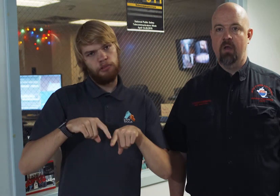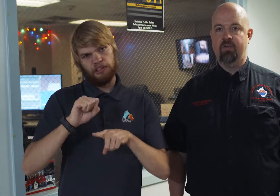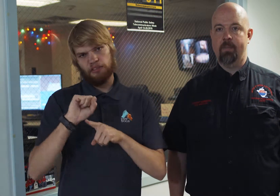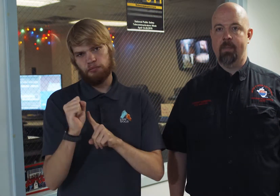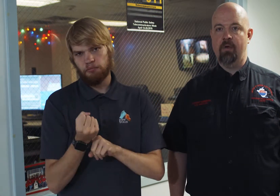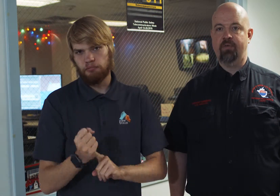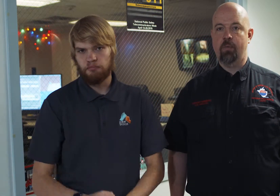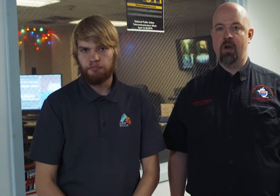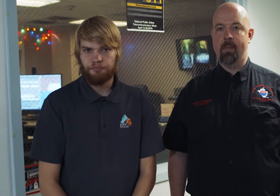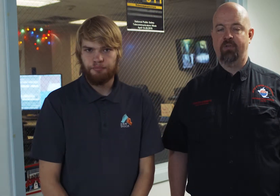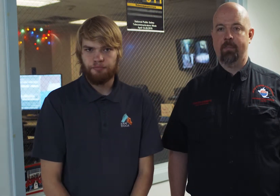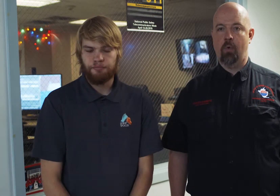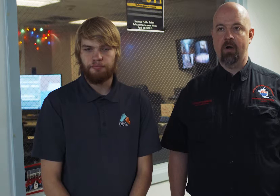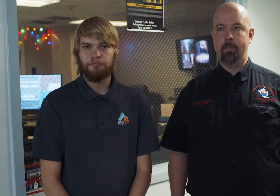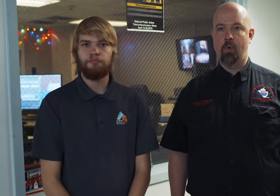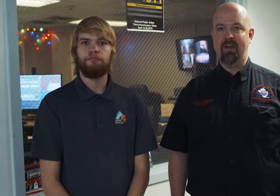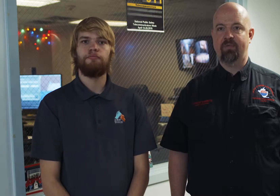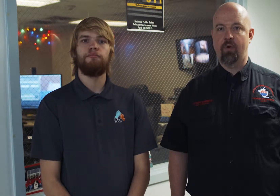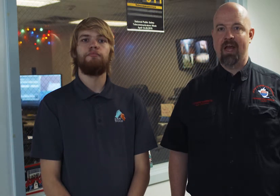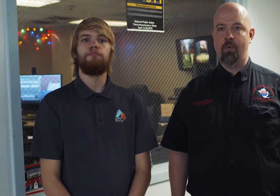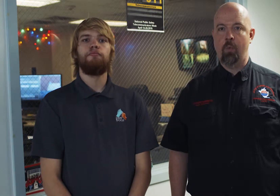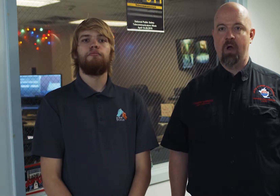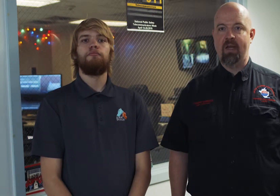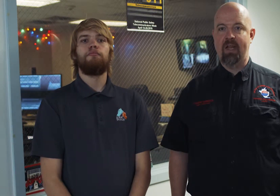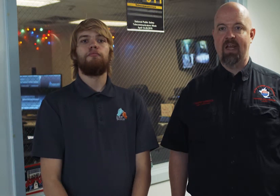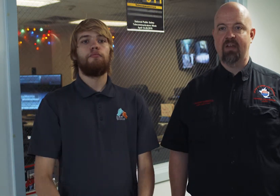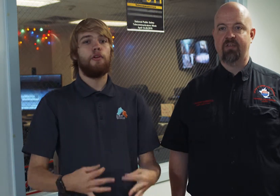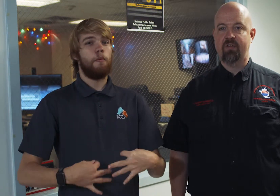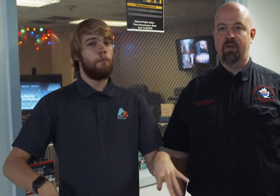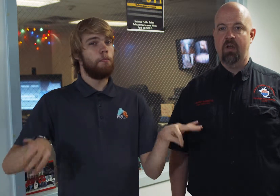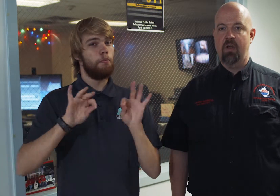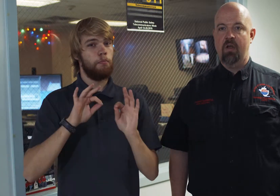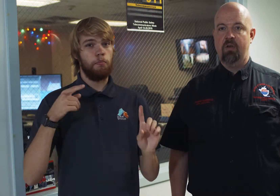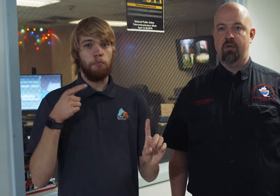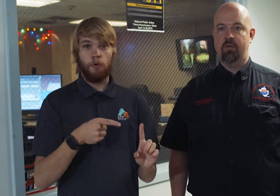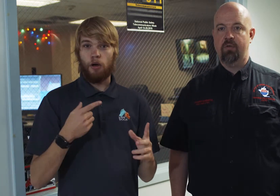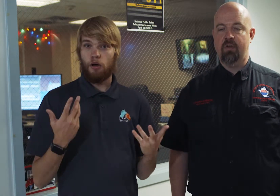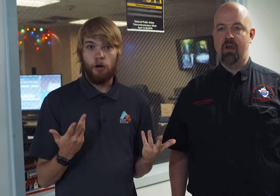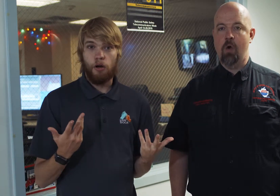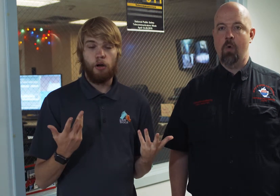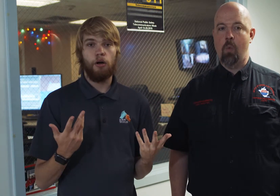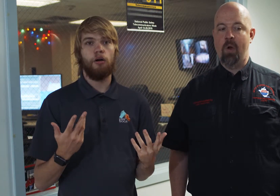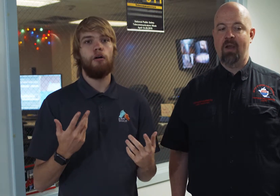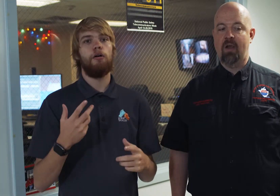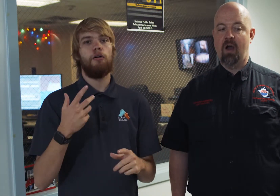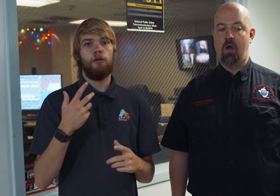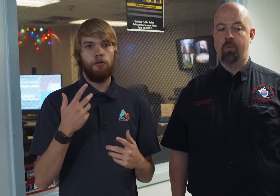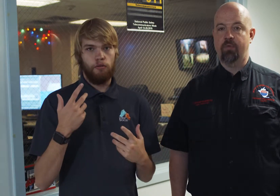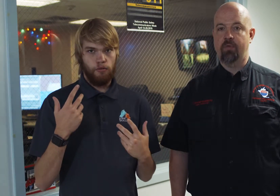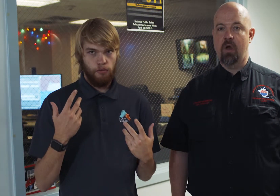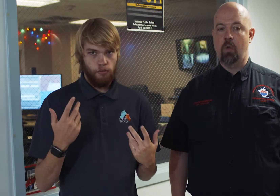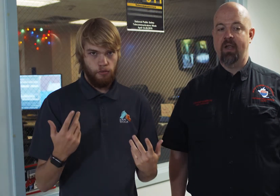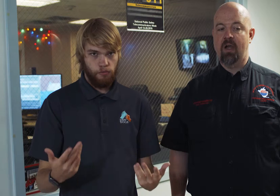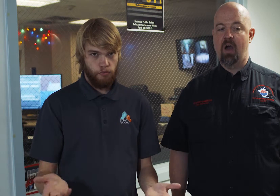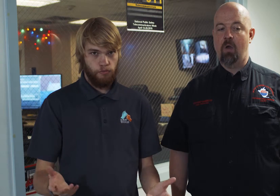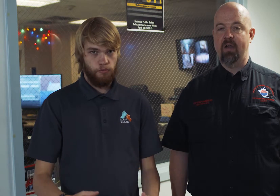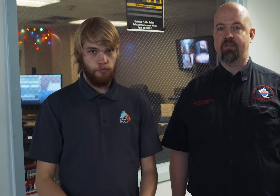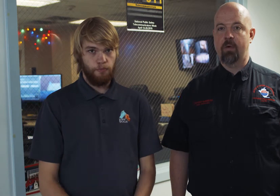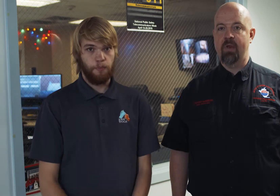So one of the most important points for 911 is to know when to call. Only call if someone is